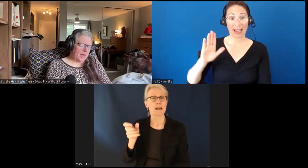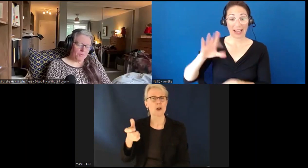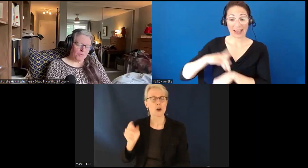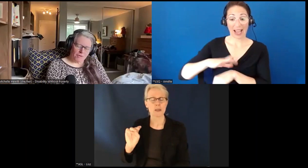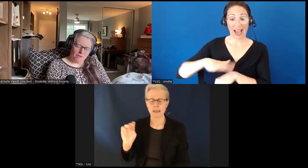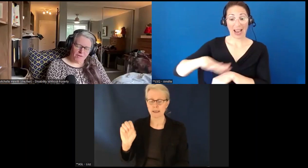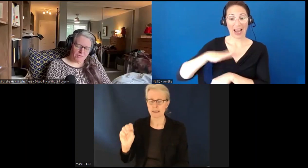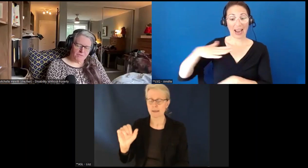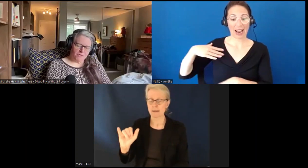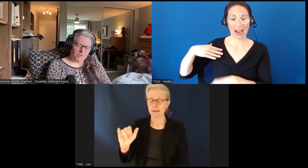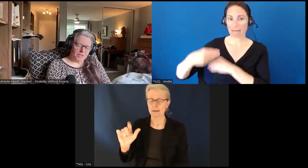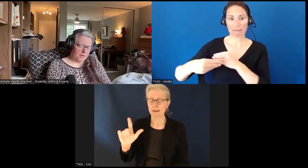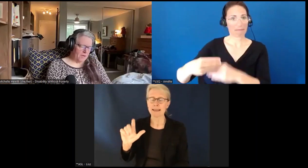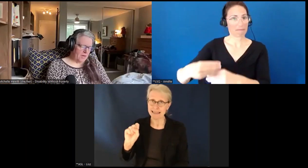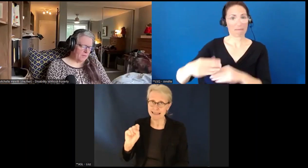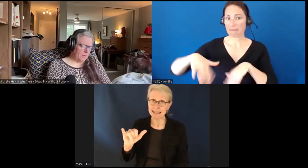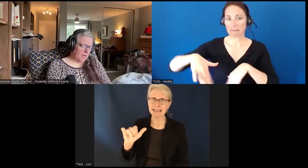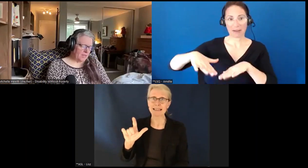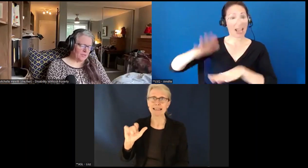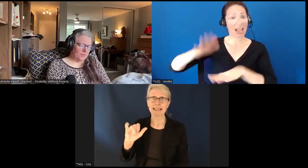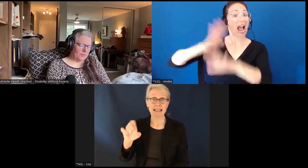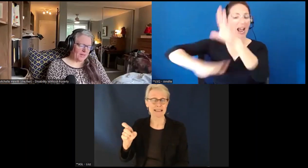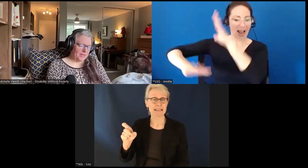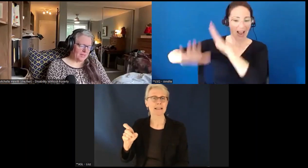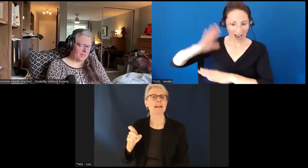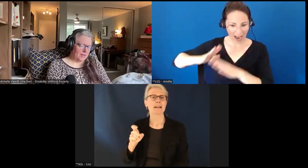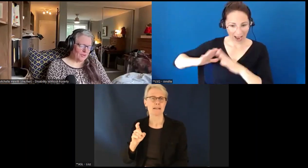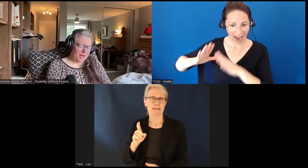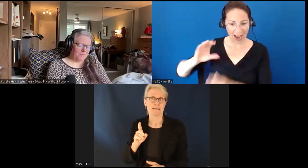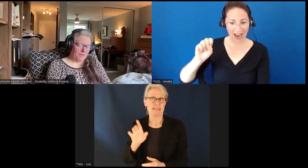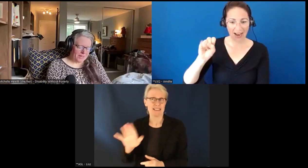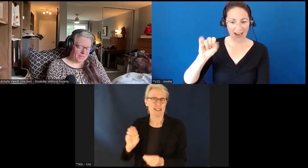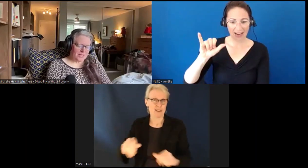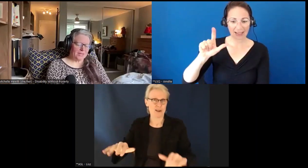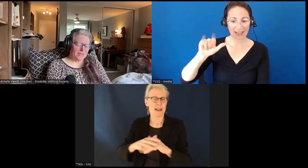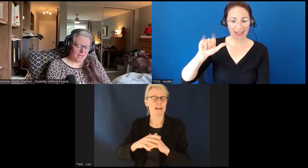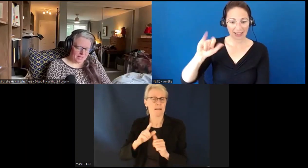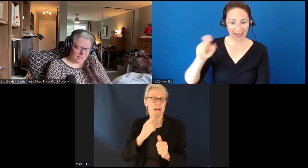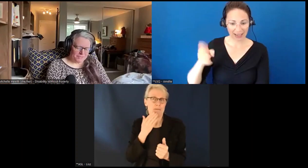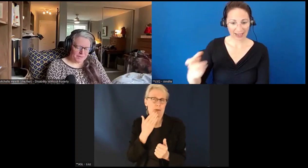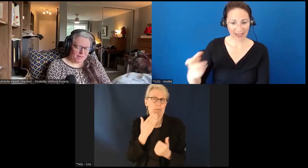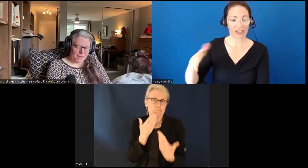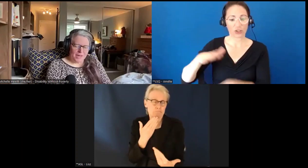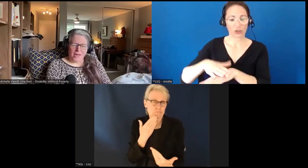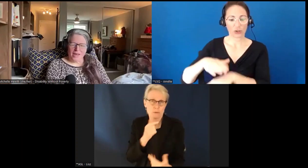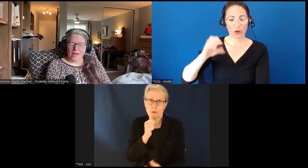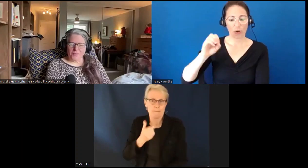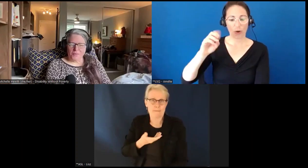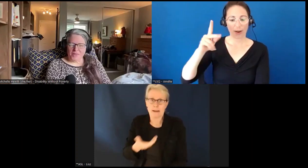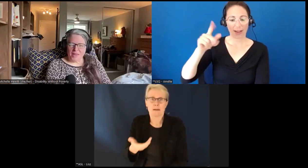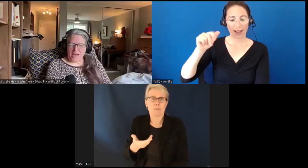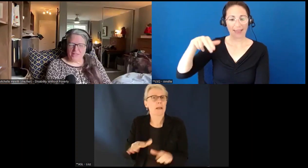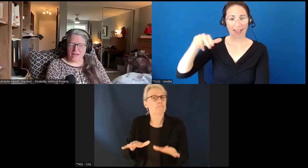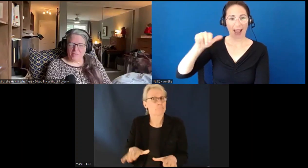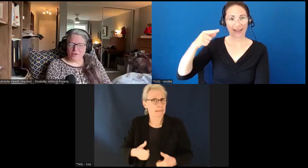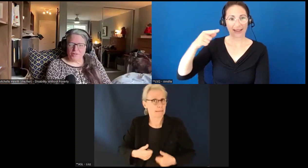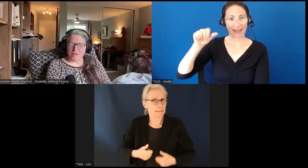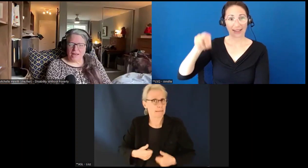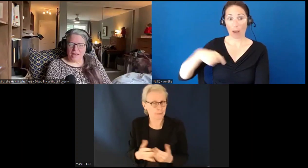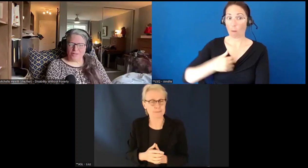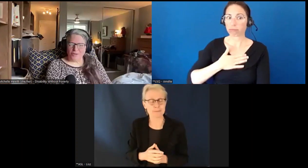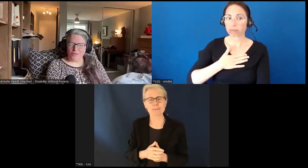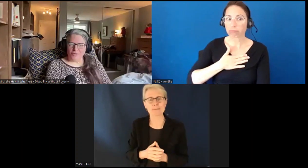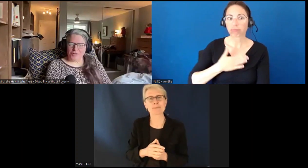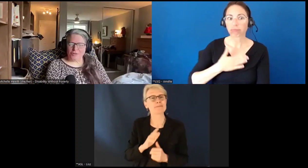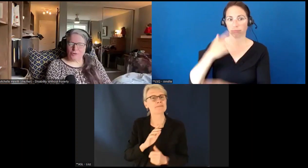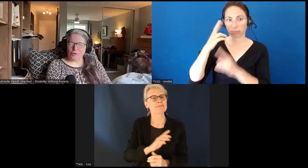land I am very grateful to live here as an uninvited settler. And with that, I'm going to